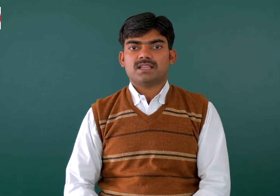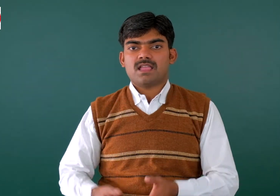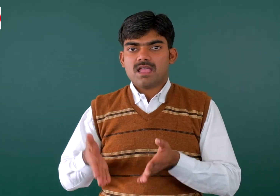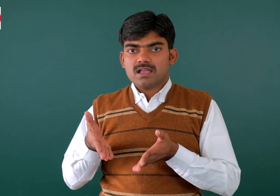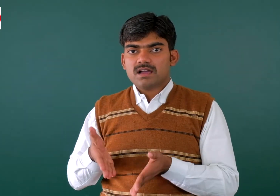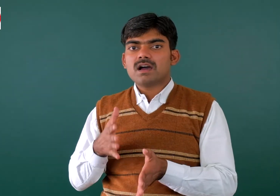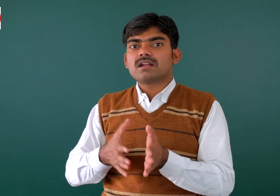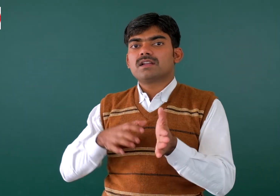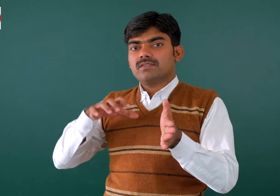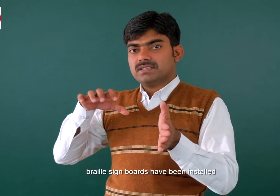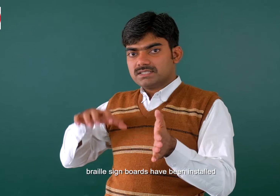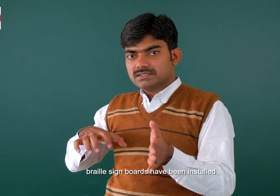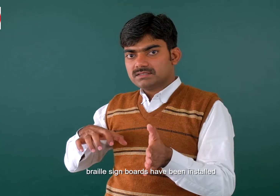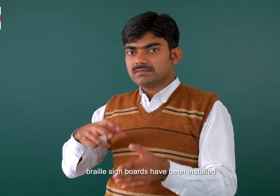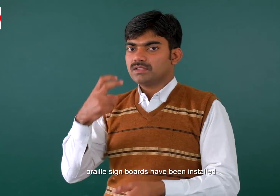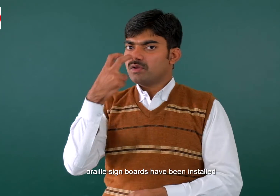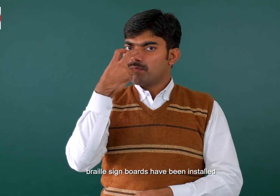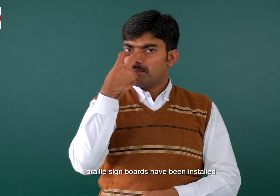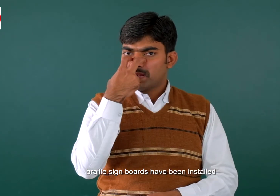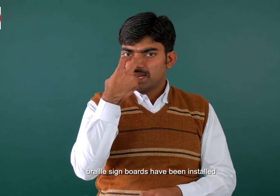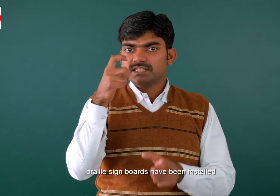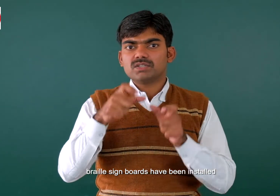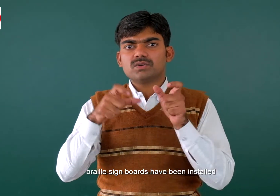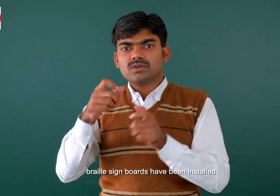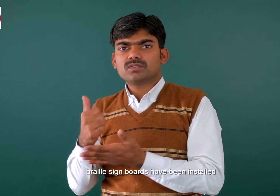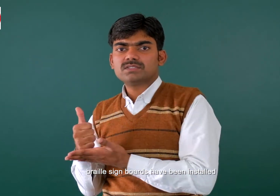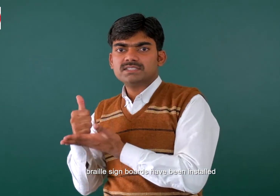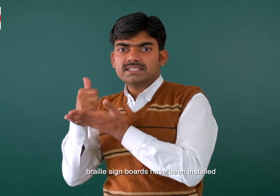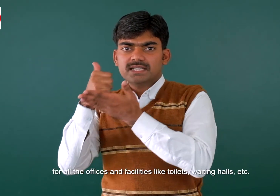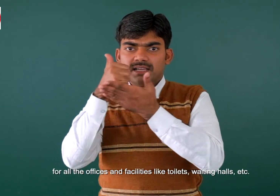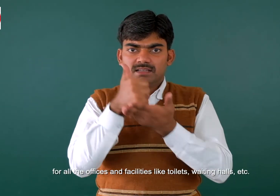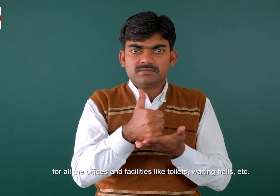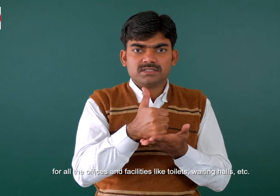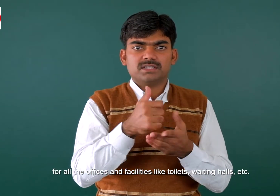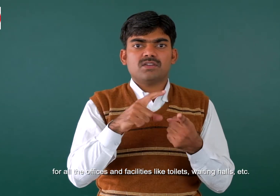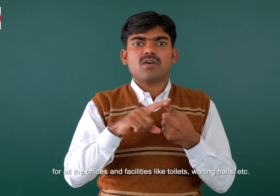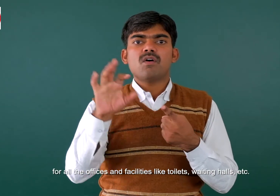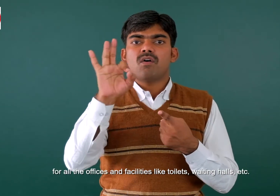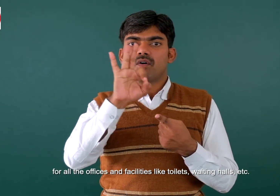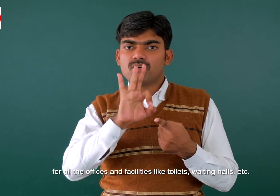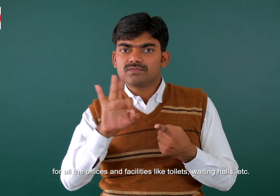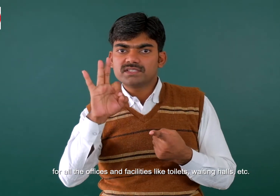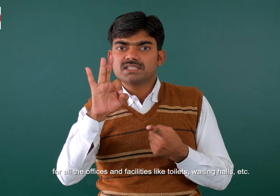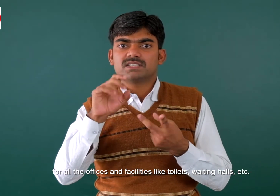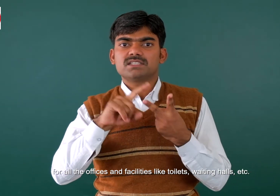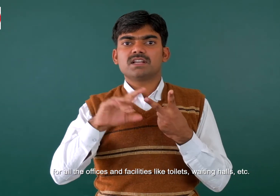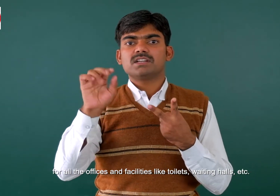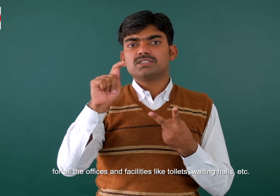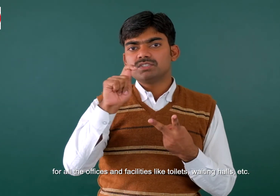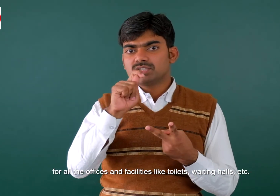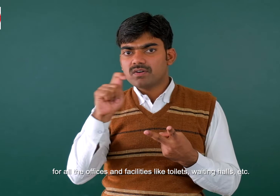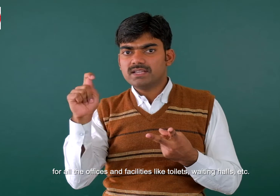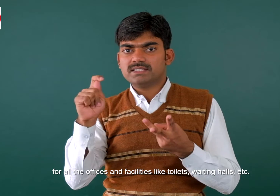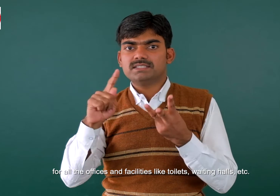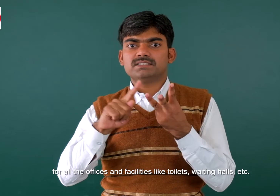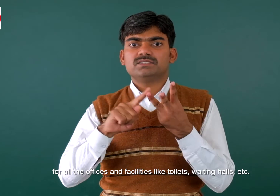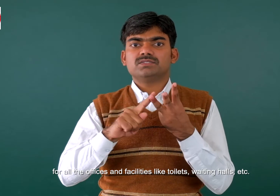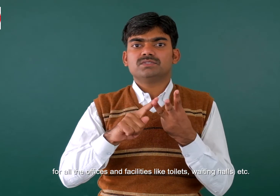Braille sign boards have been installed for all the offices and facilities like waiting halls